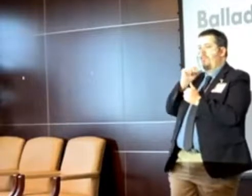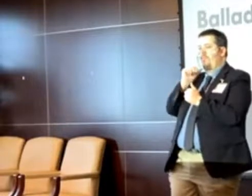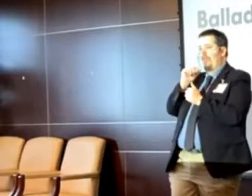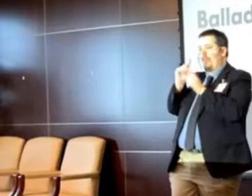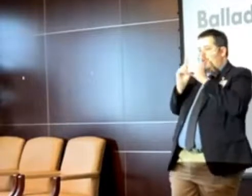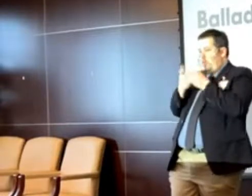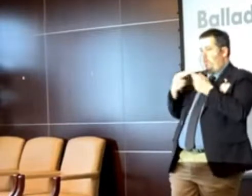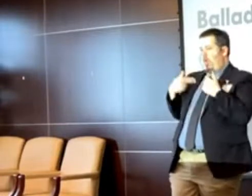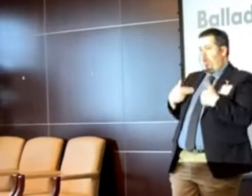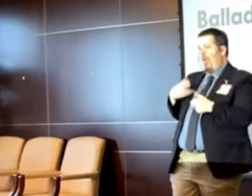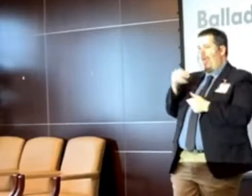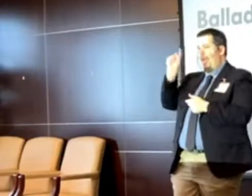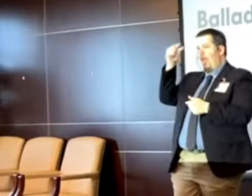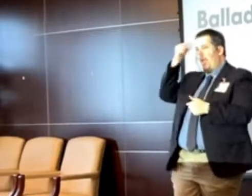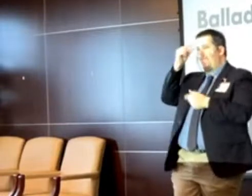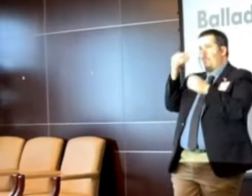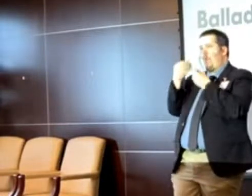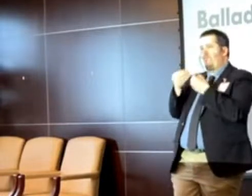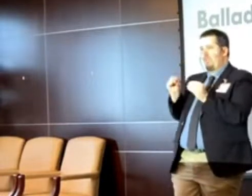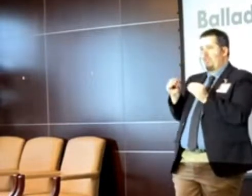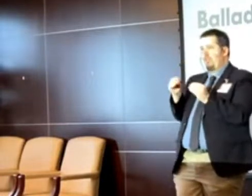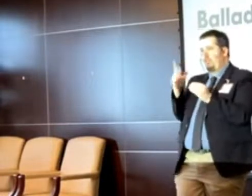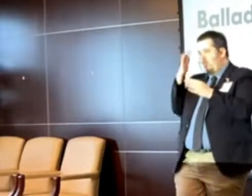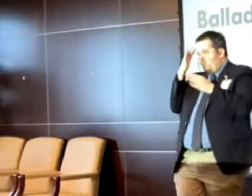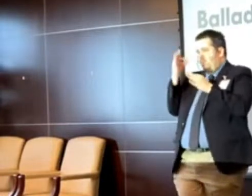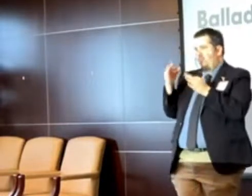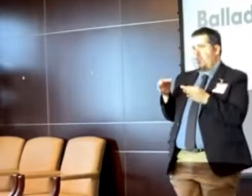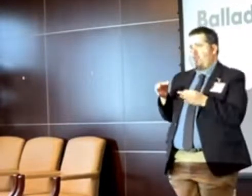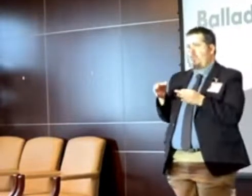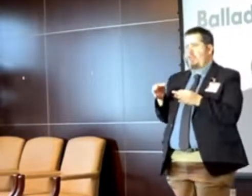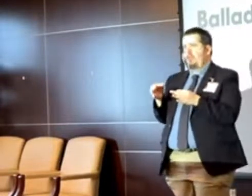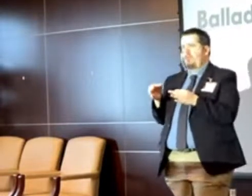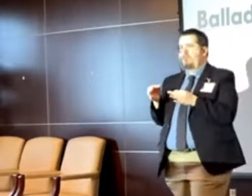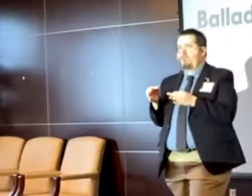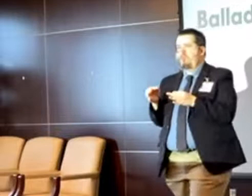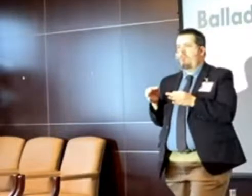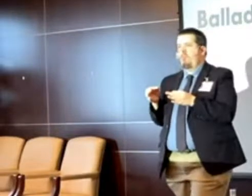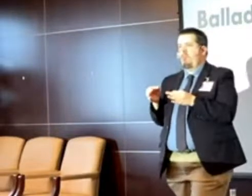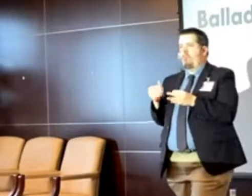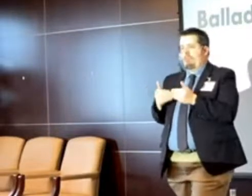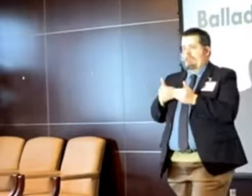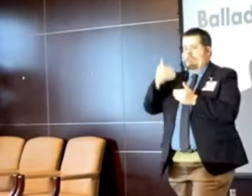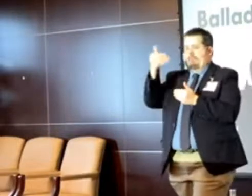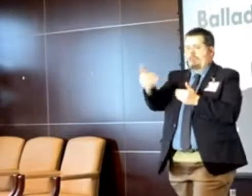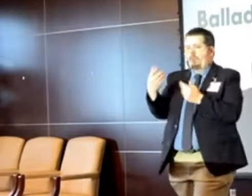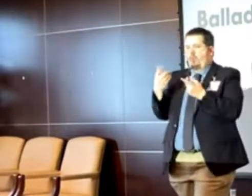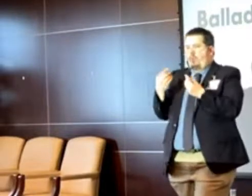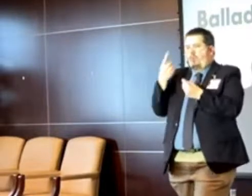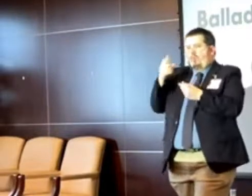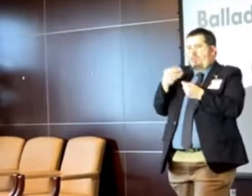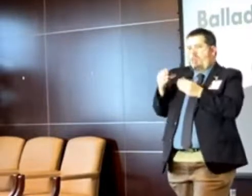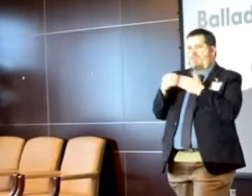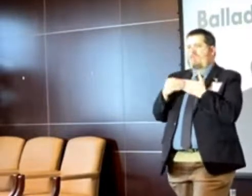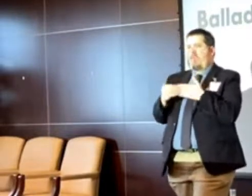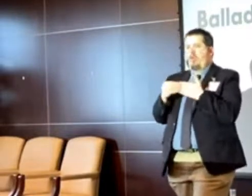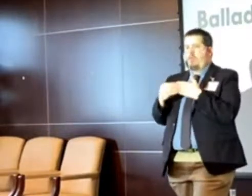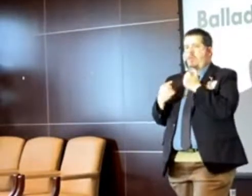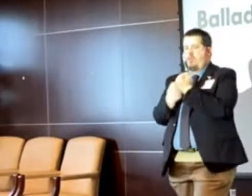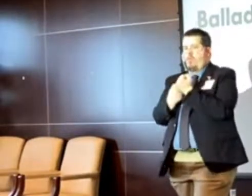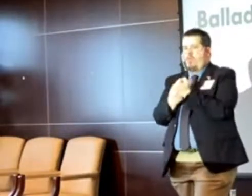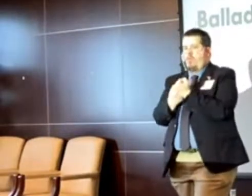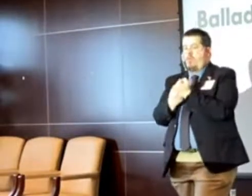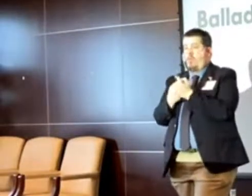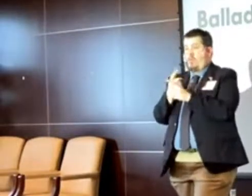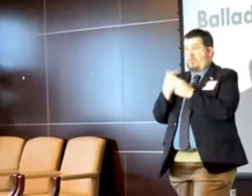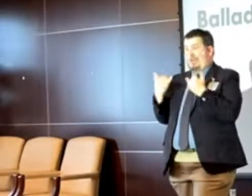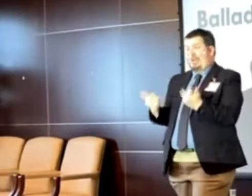the Department of Health and the governor's office to determine what steps can be taken to provide some flexibility and support.